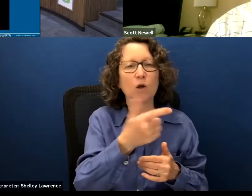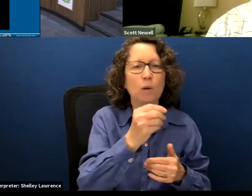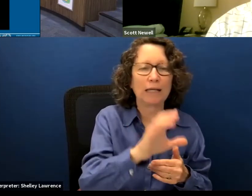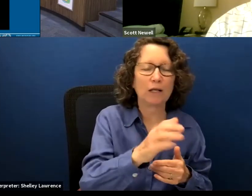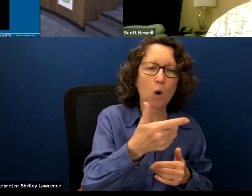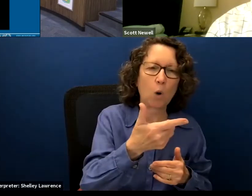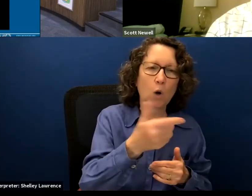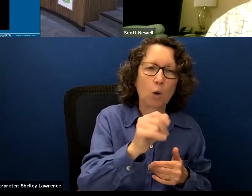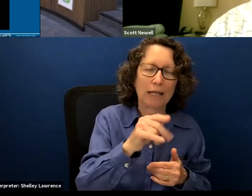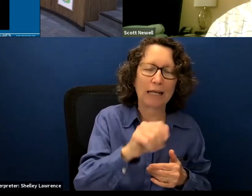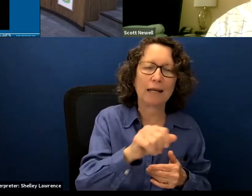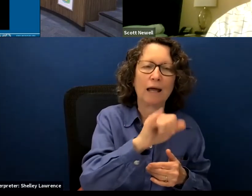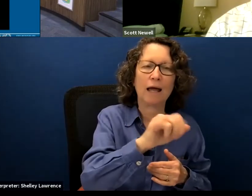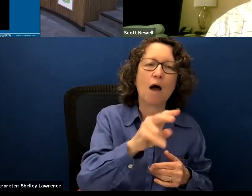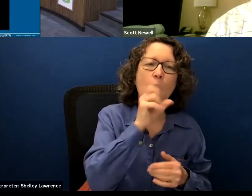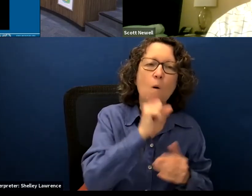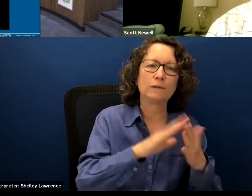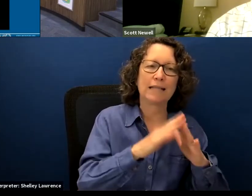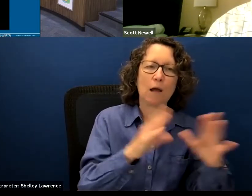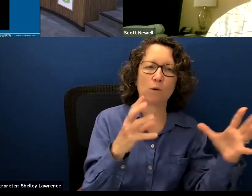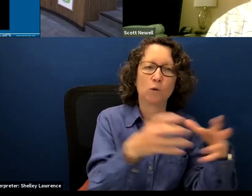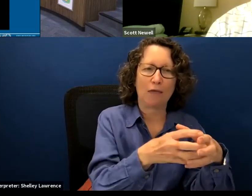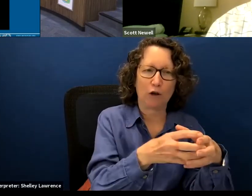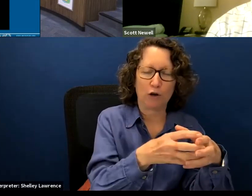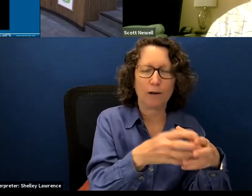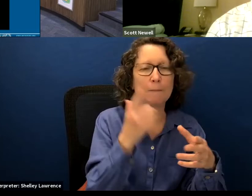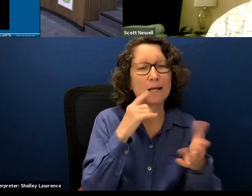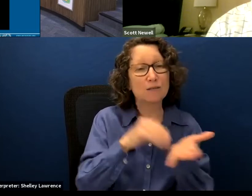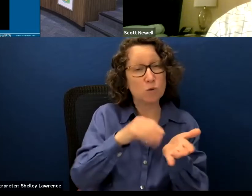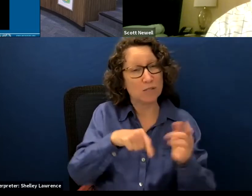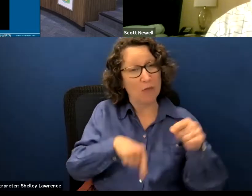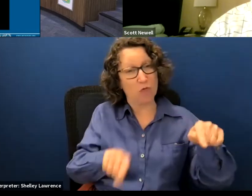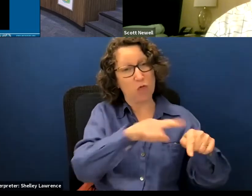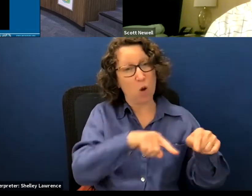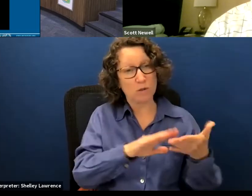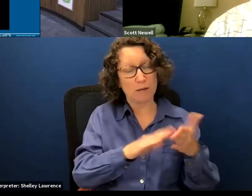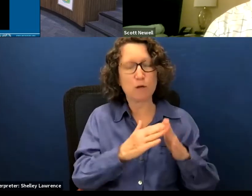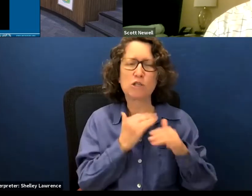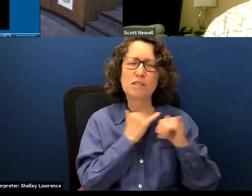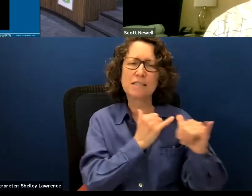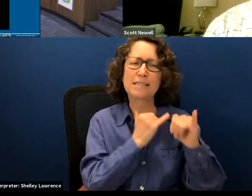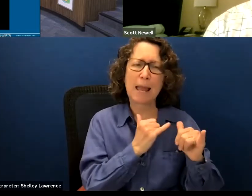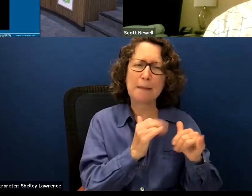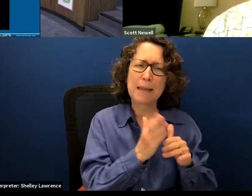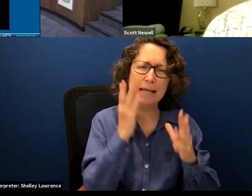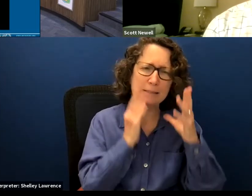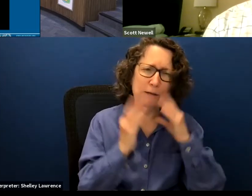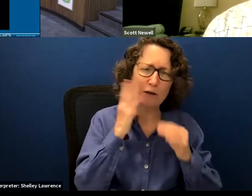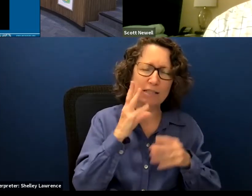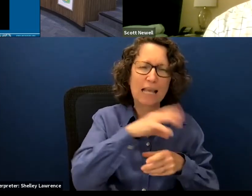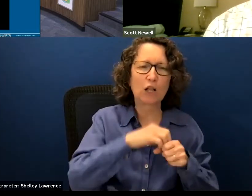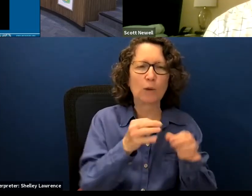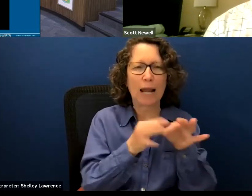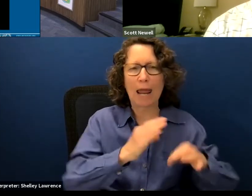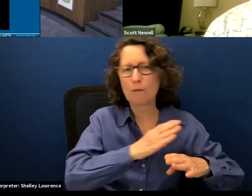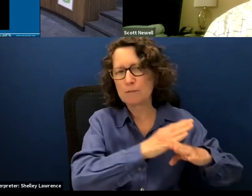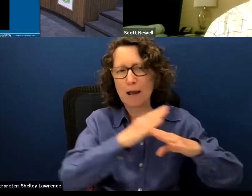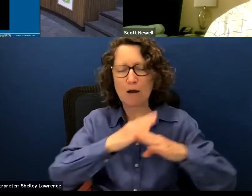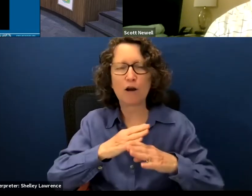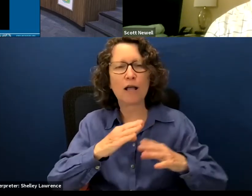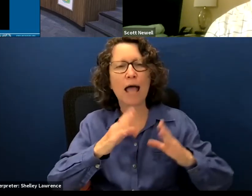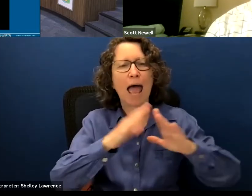Vista, and Old Town Goleta are also kept together, because students in those communities share similar experiences, including language barrier,